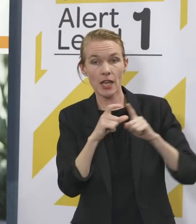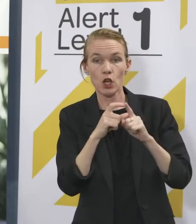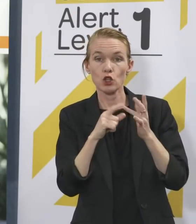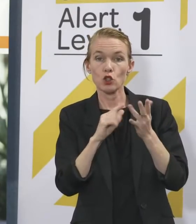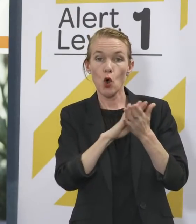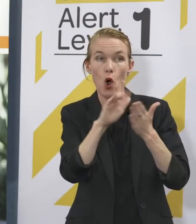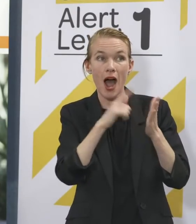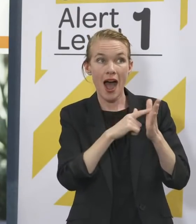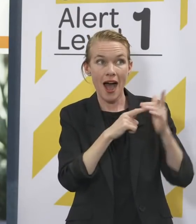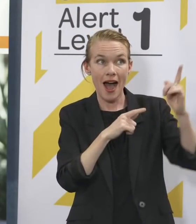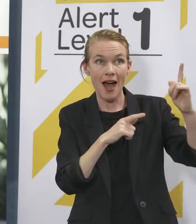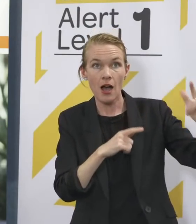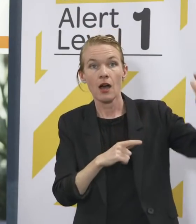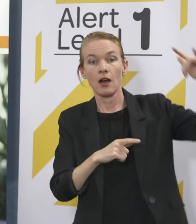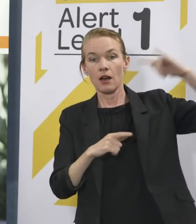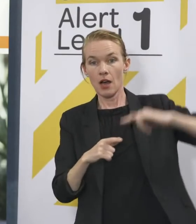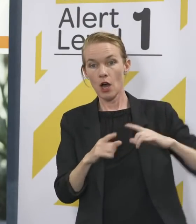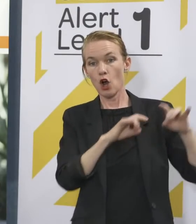Australian port, and then on.